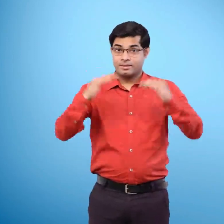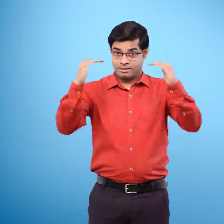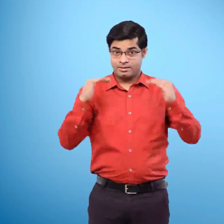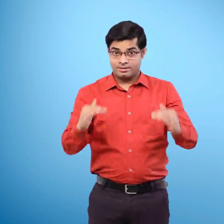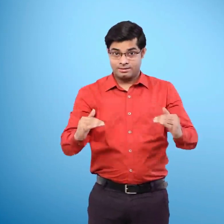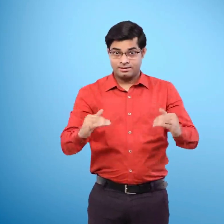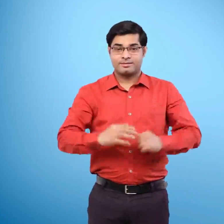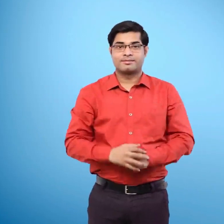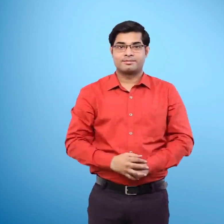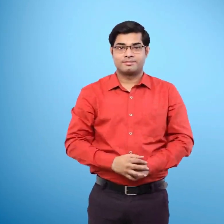Pattern D.